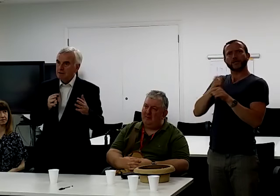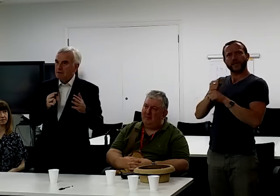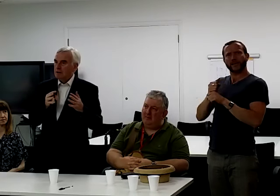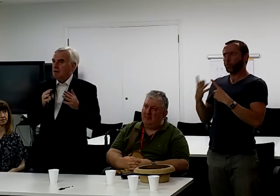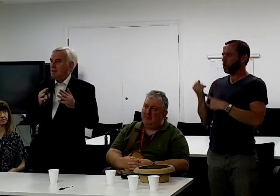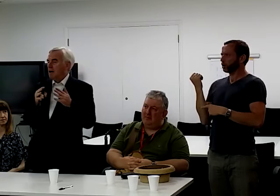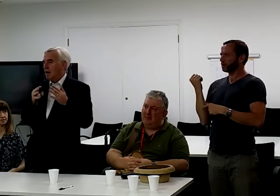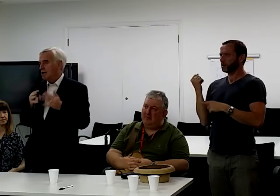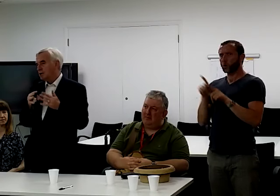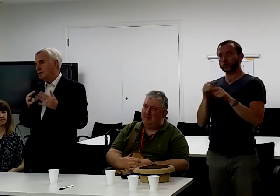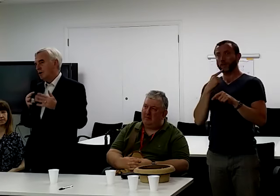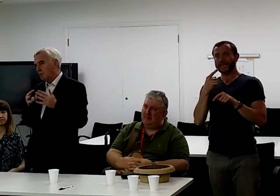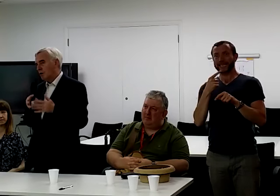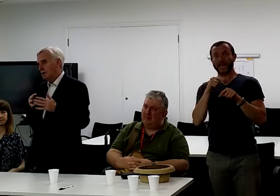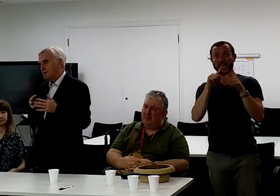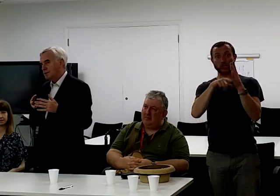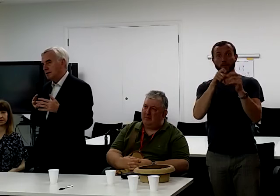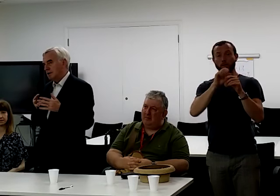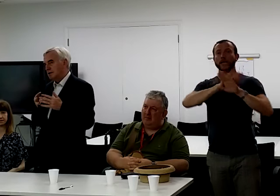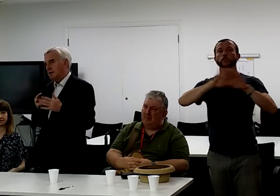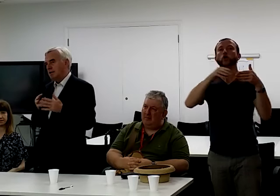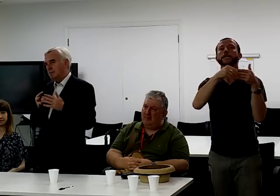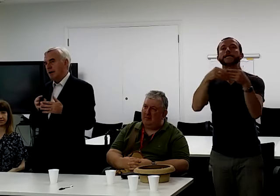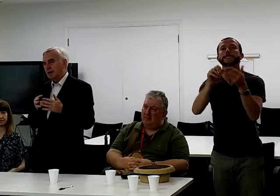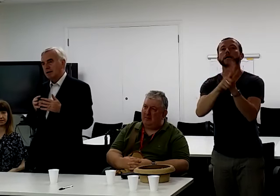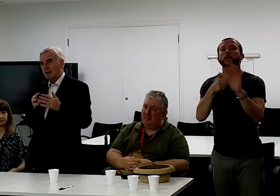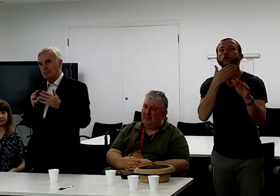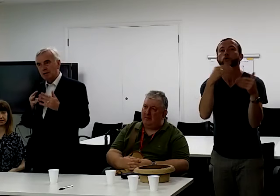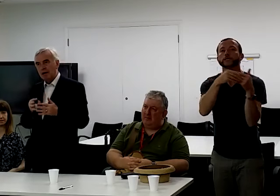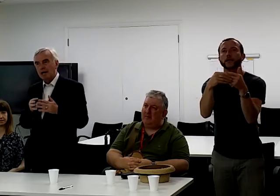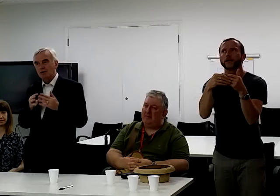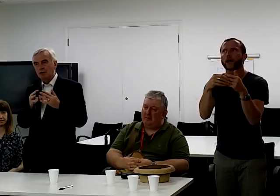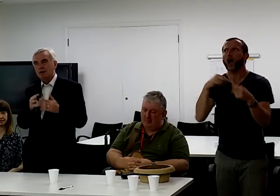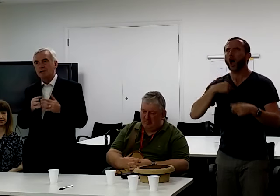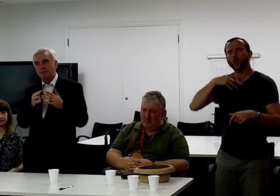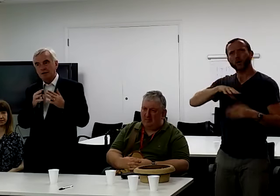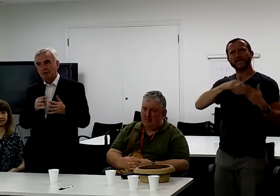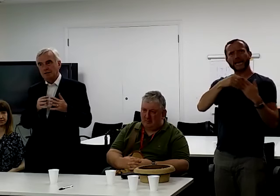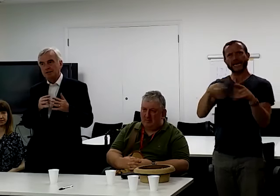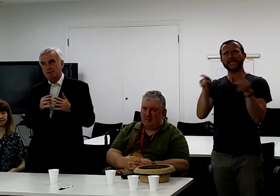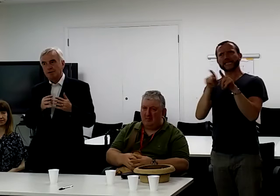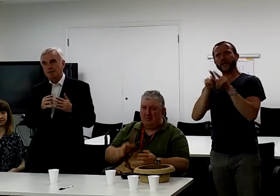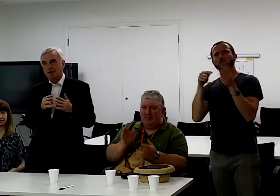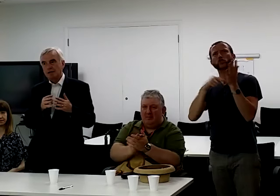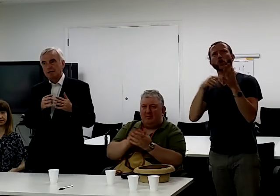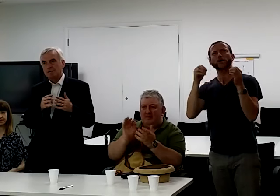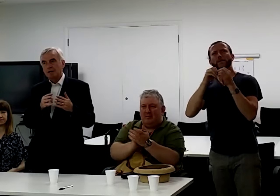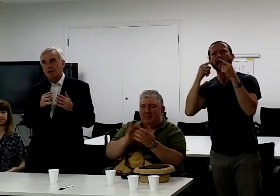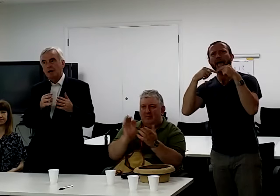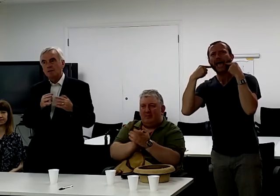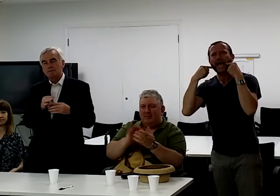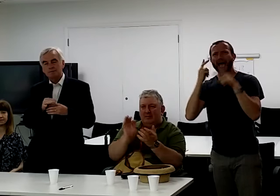leader. I do not want a leader back like Blair or any of the others.